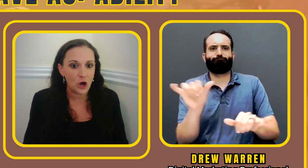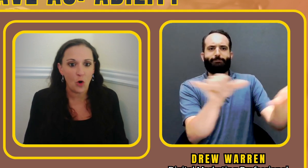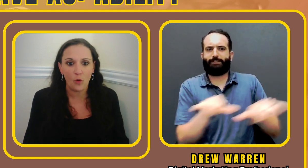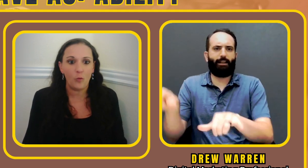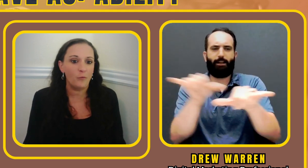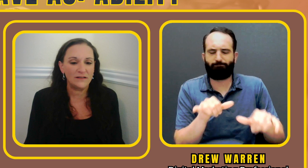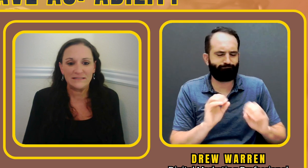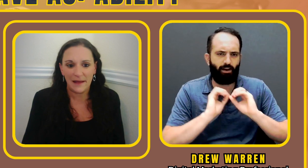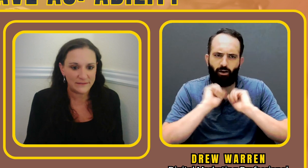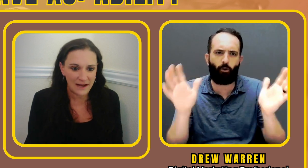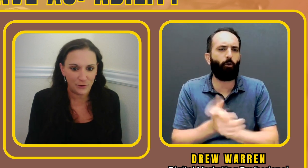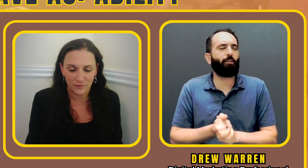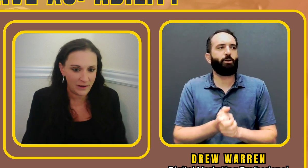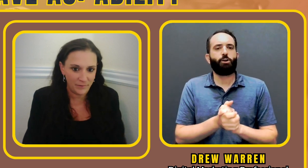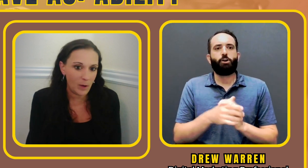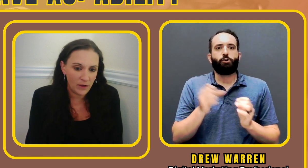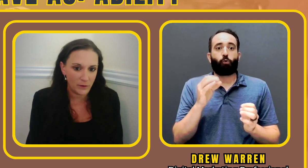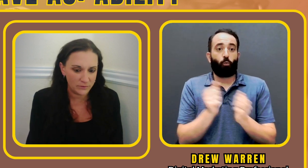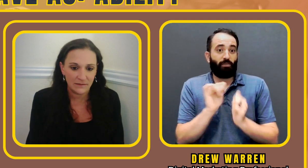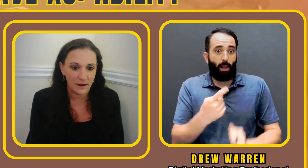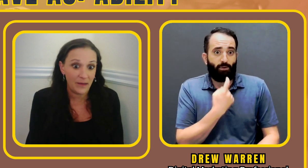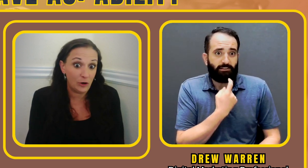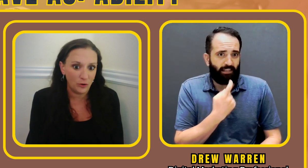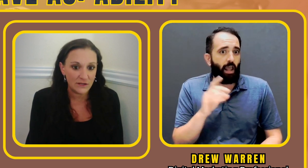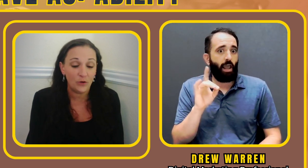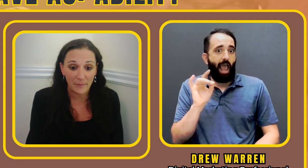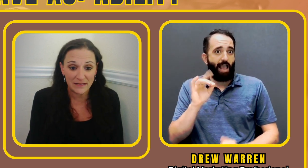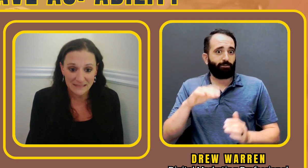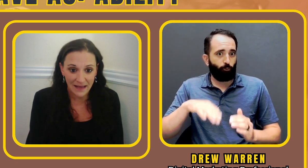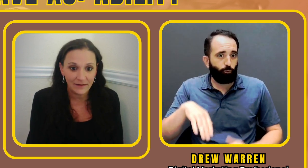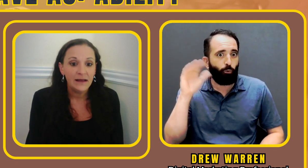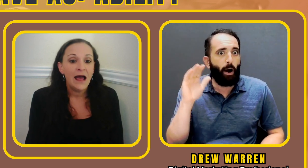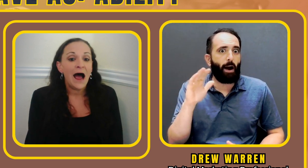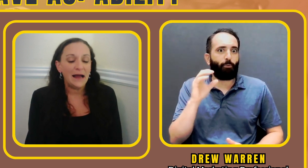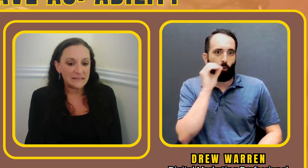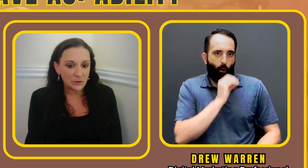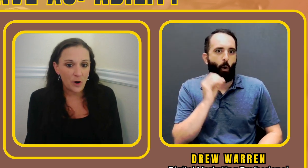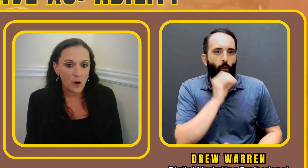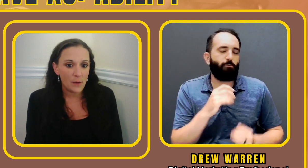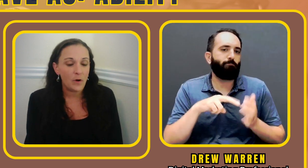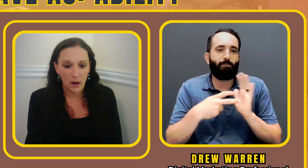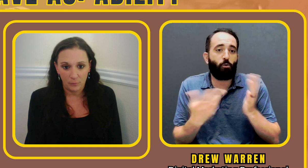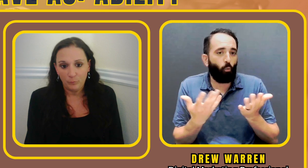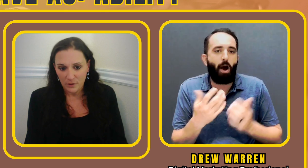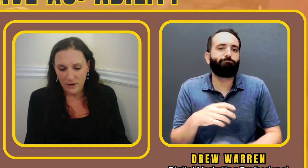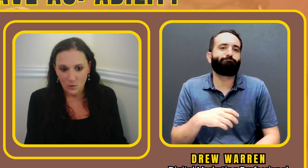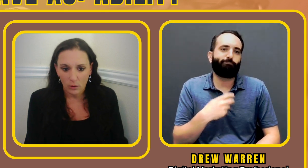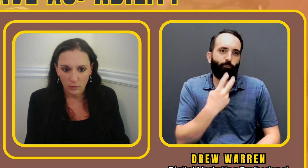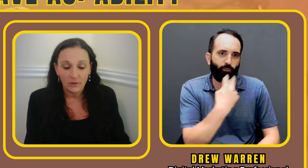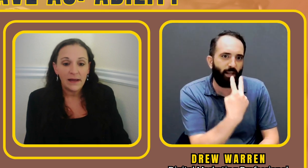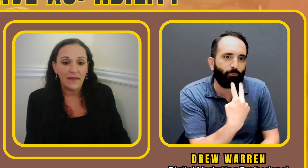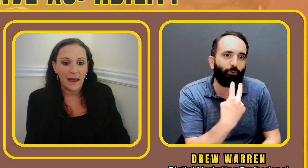There's no one set standard among those at all. So with that being said, I did grow up being